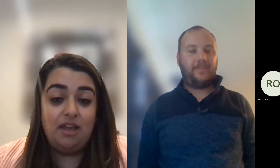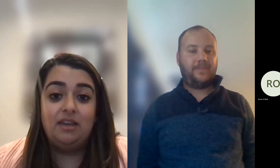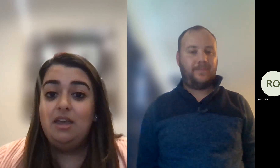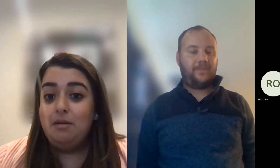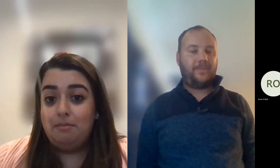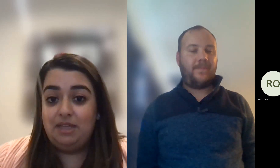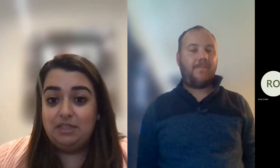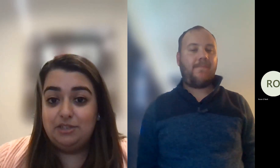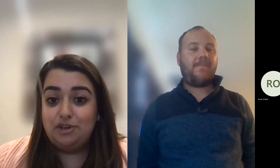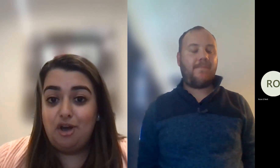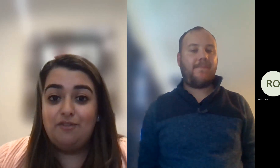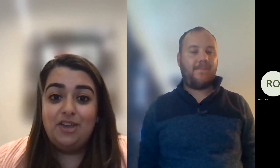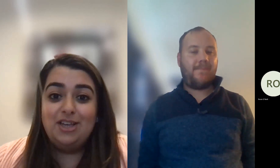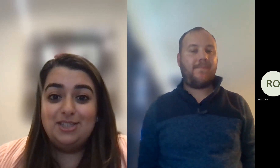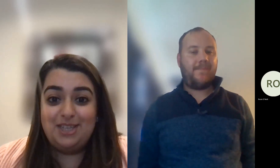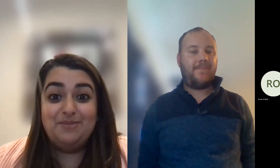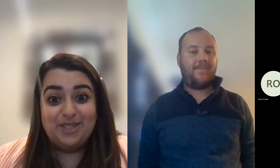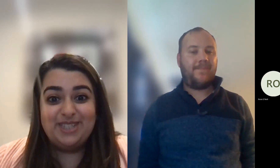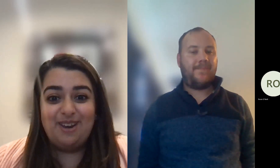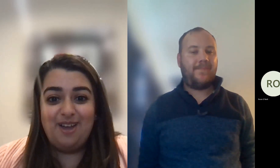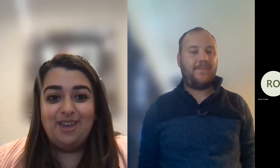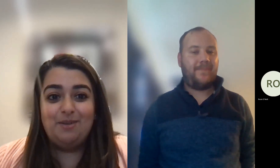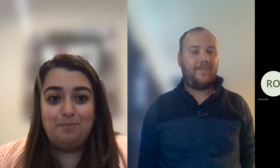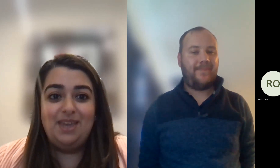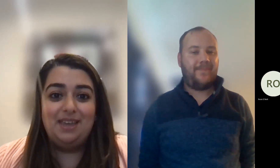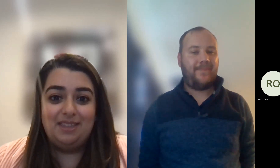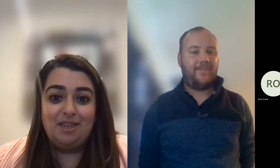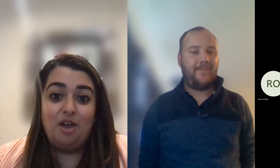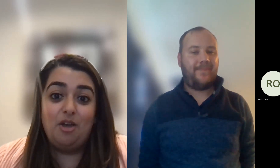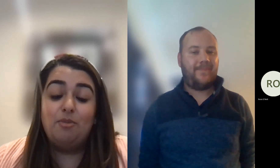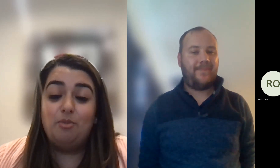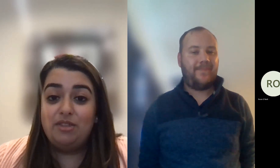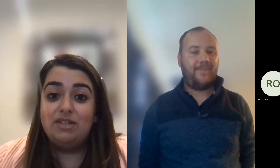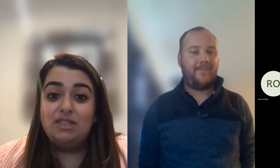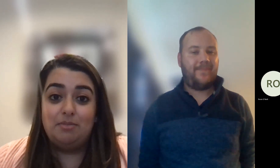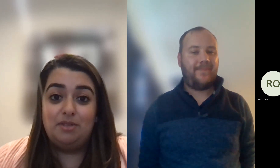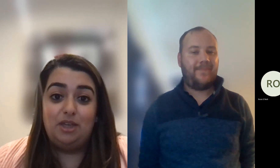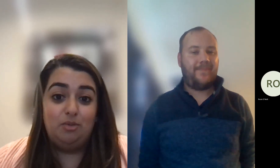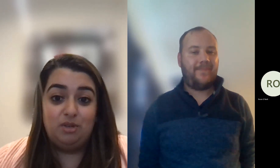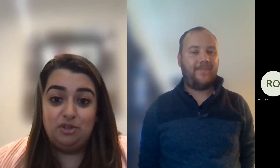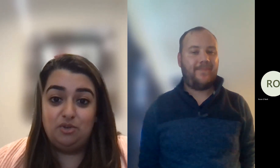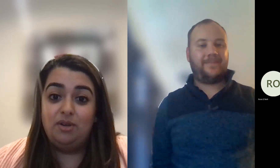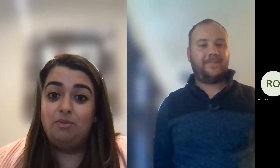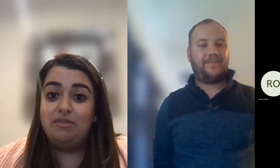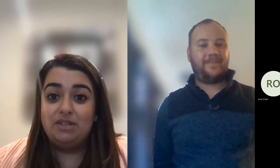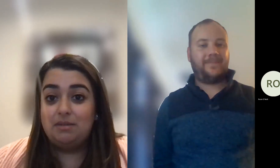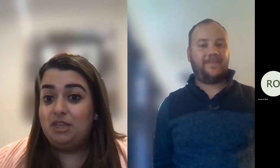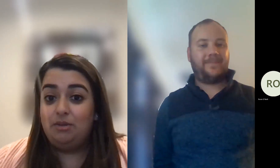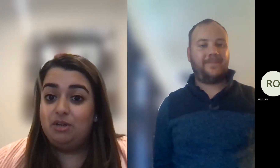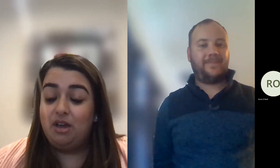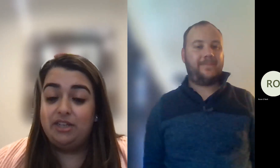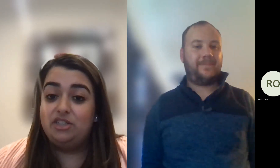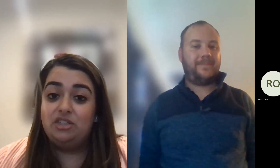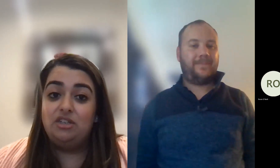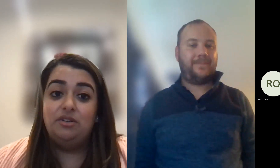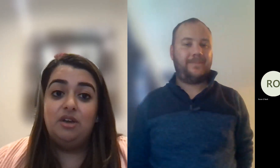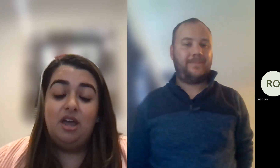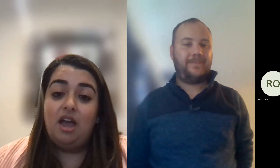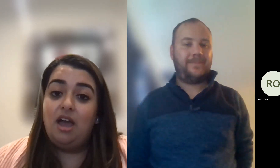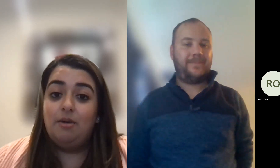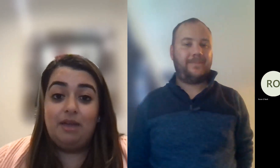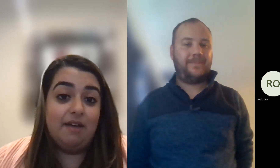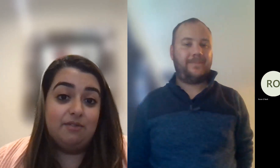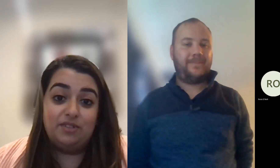home is like, meet the staff, see what it's like being in the home, and whether it's something you would enjoy, whether it's something you would like to